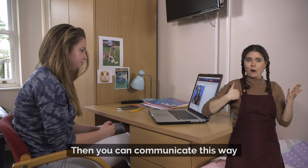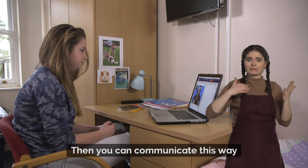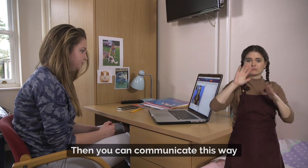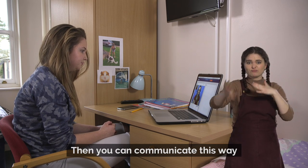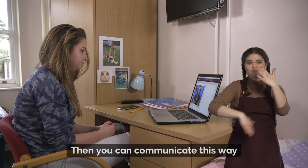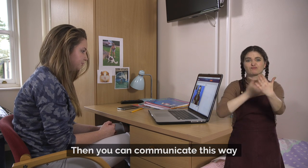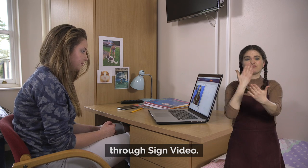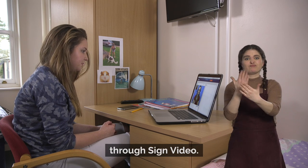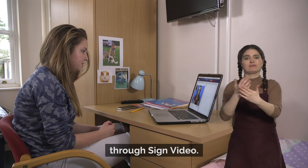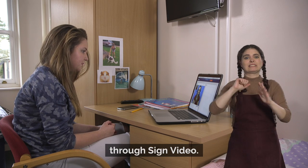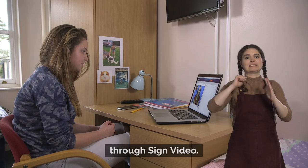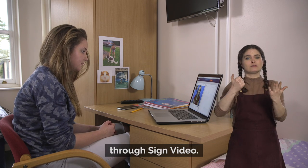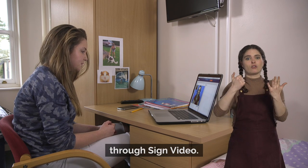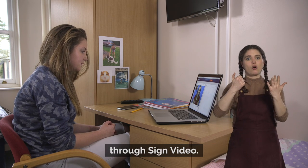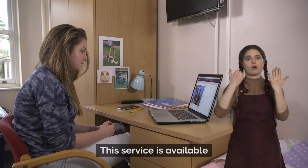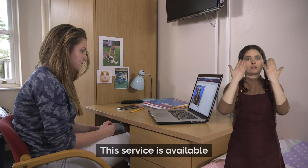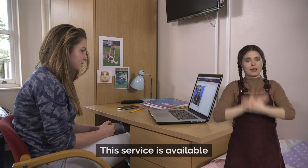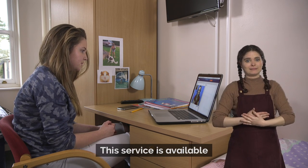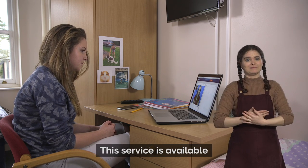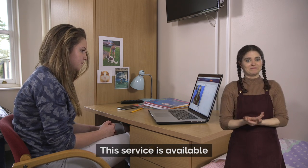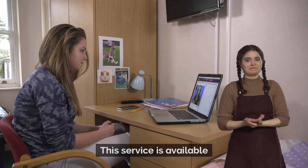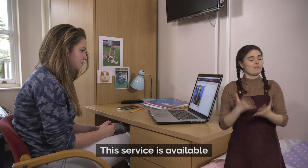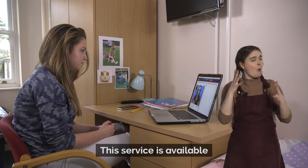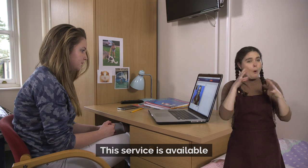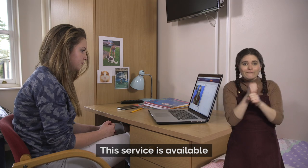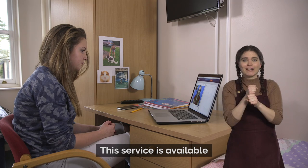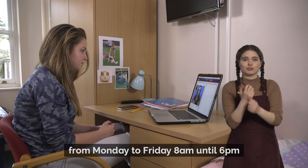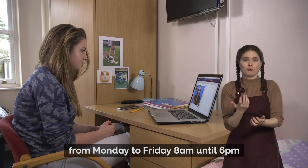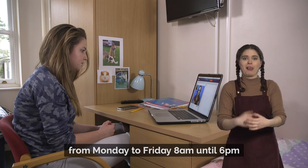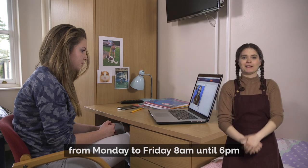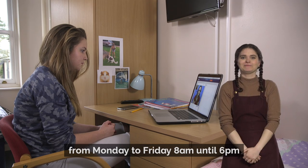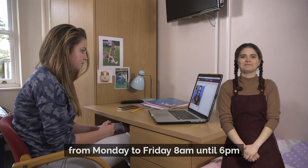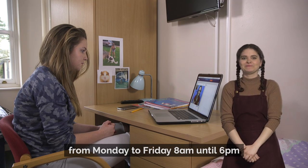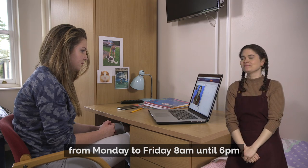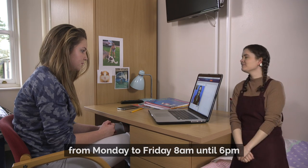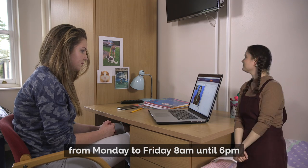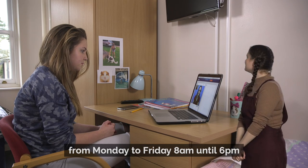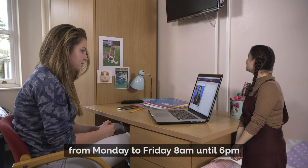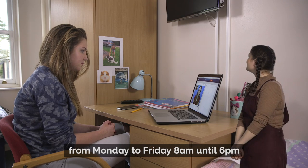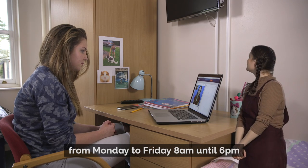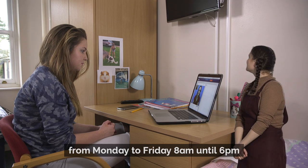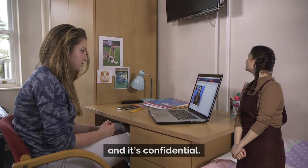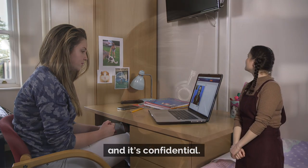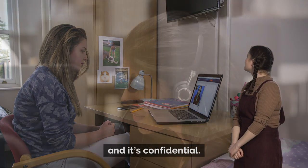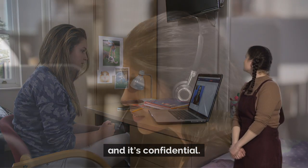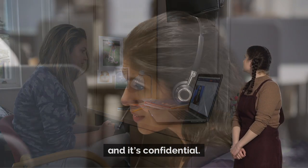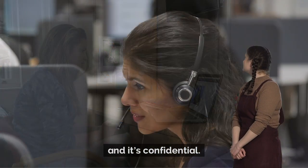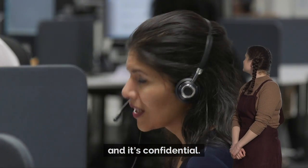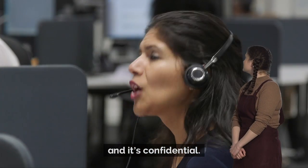communicate this way through Sign Video. This service is available from Monday to Friday, 8am until 6pm, and it's confidential.